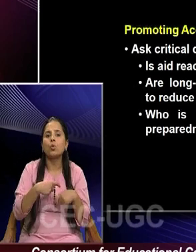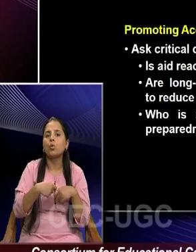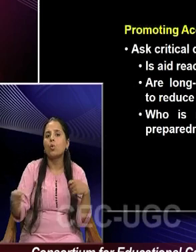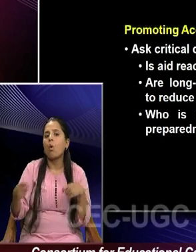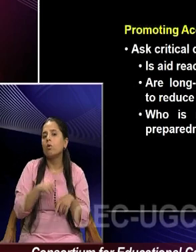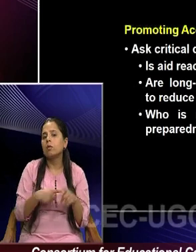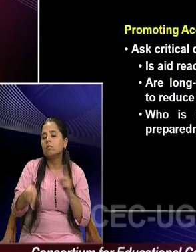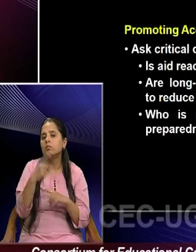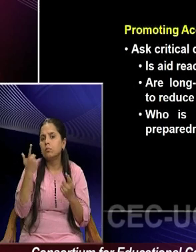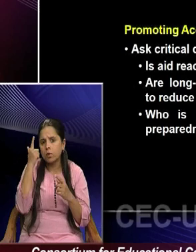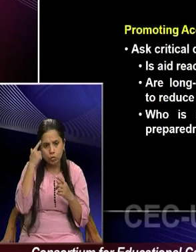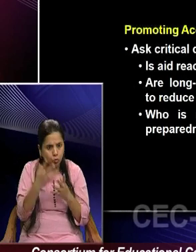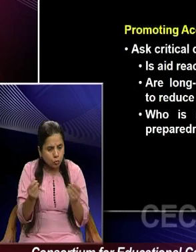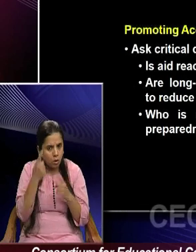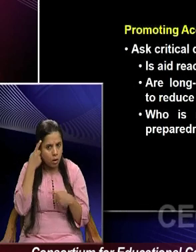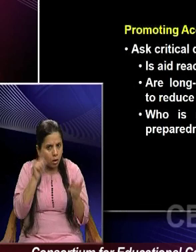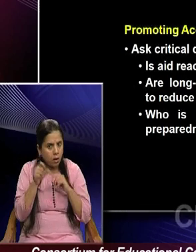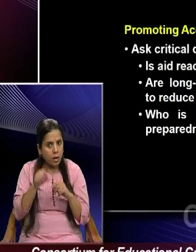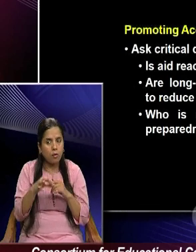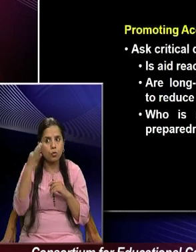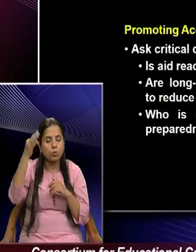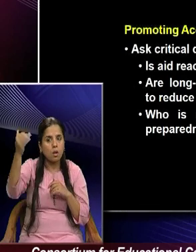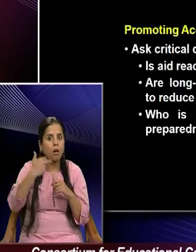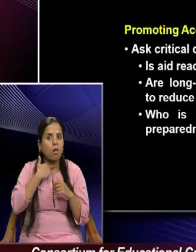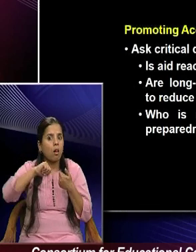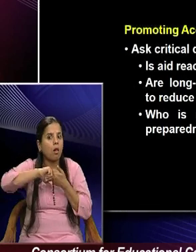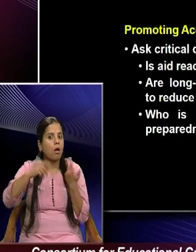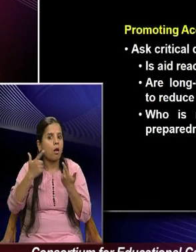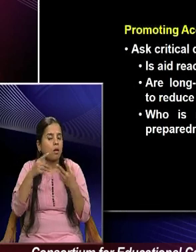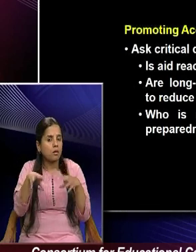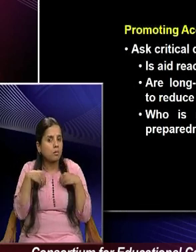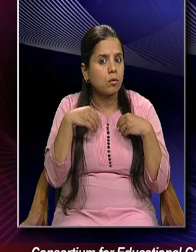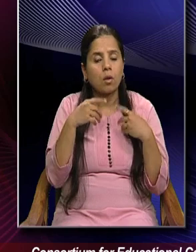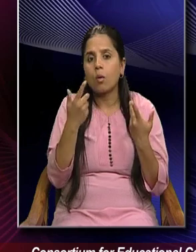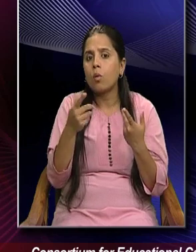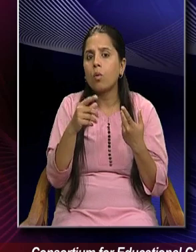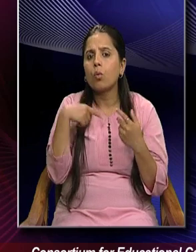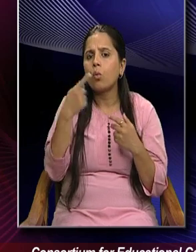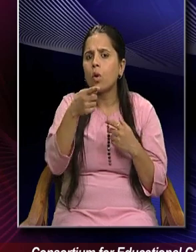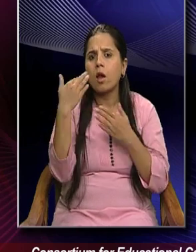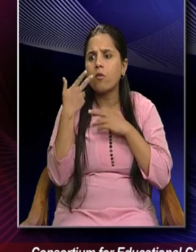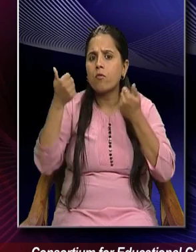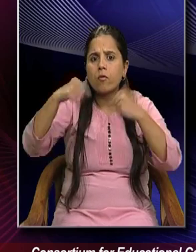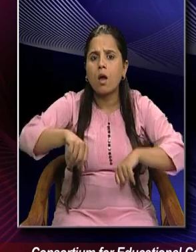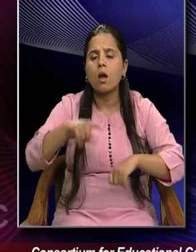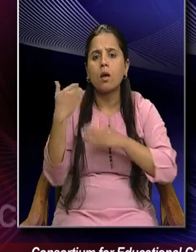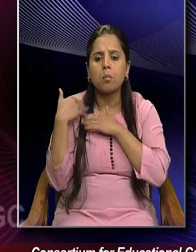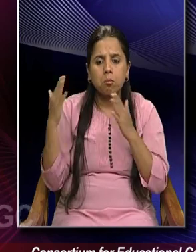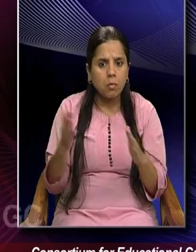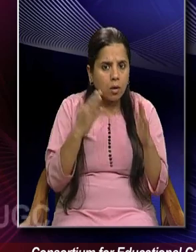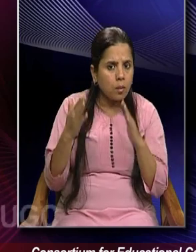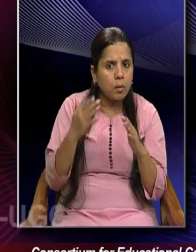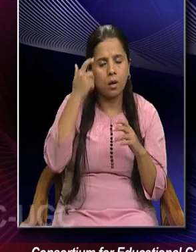being taken to reduce the future risk? Who is responsible for failures in preparedness